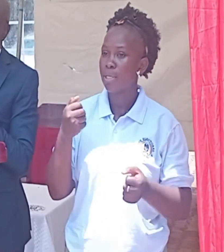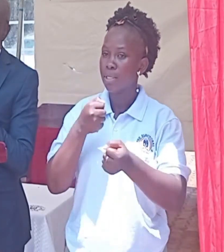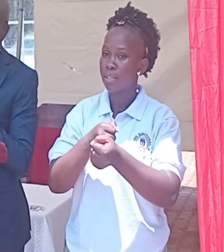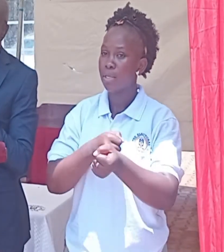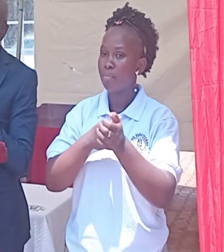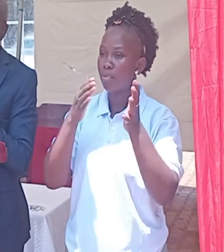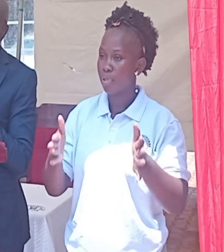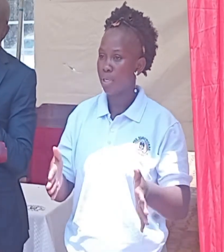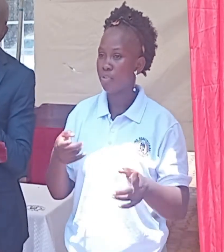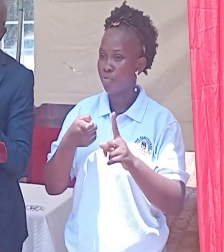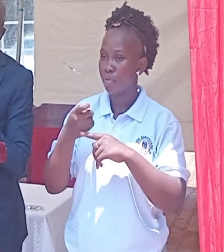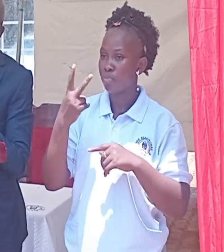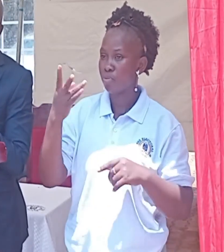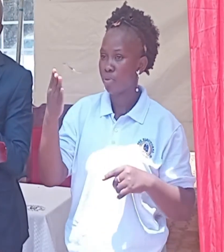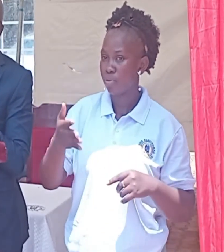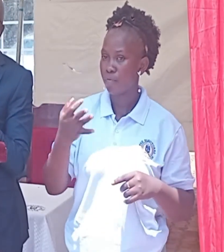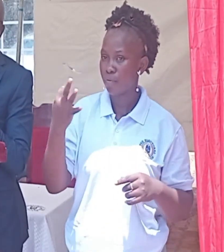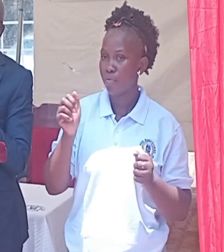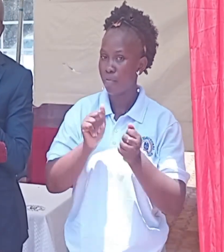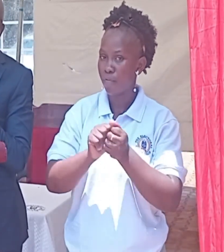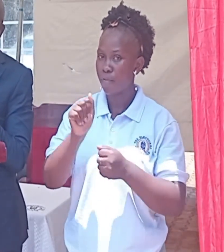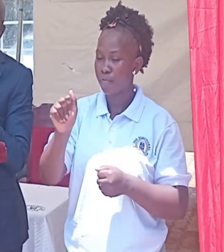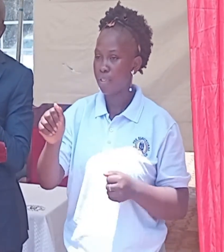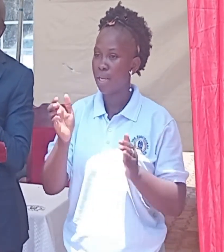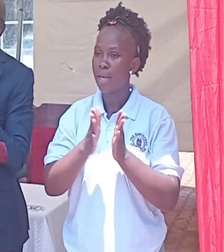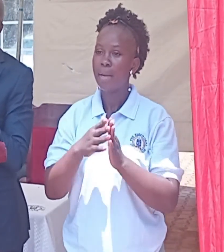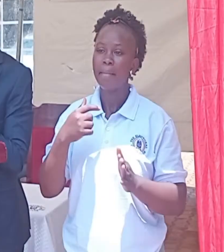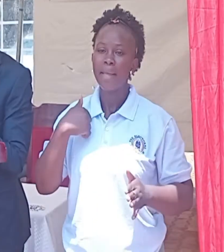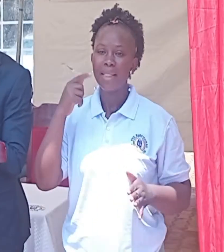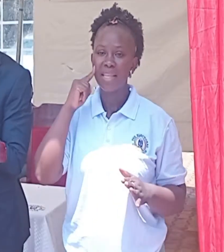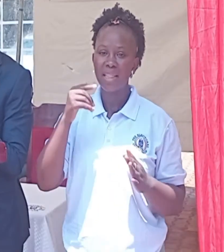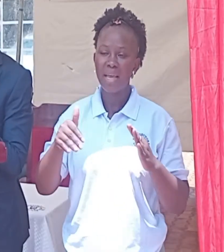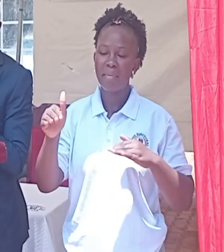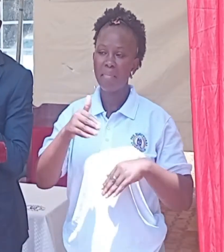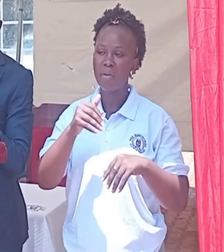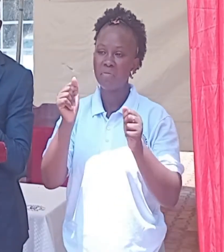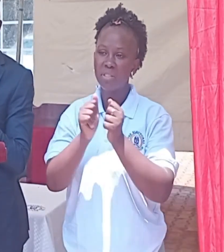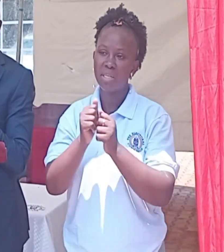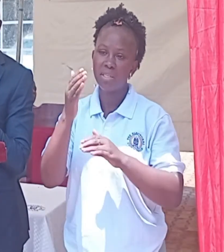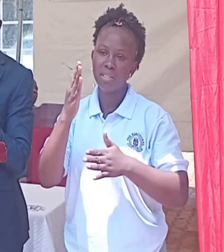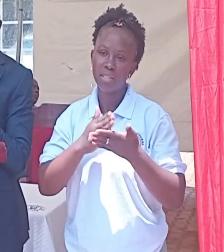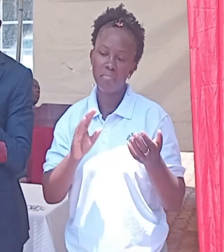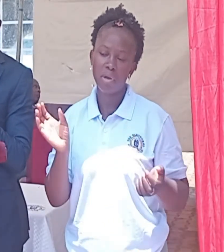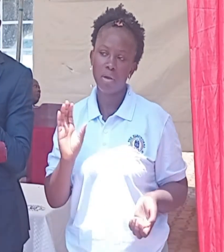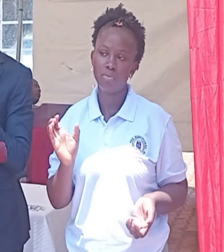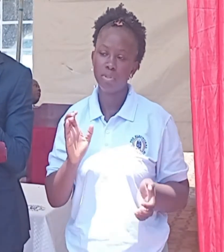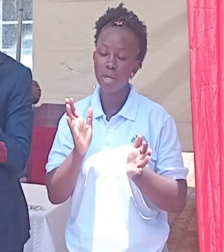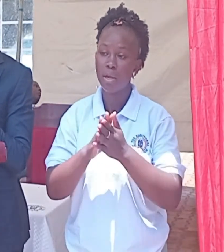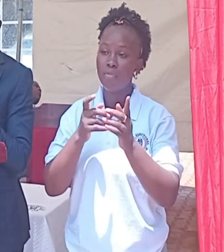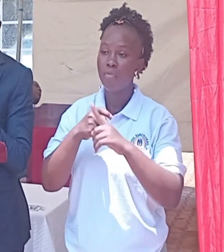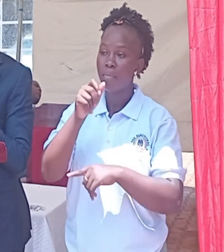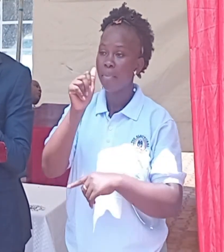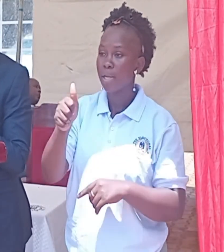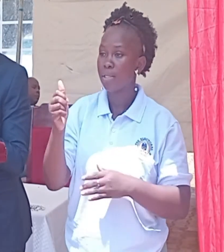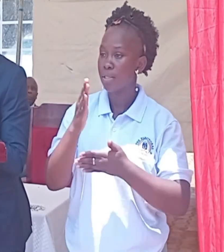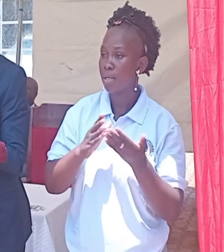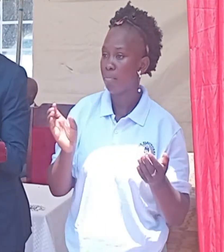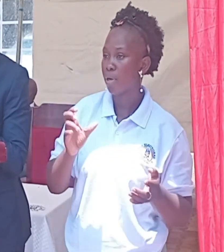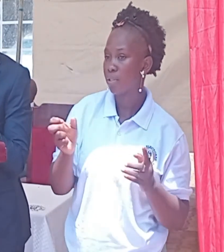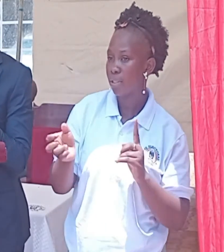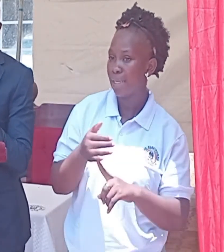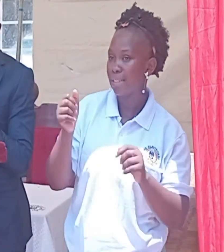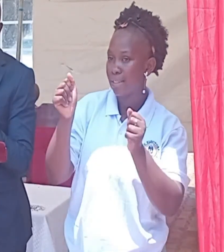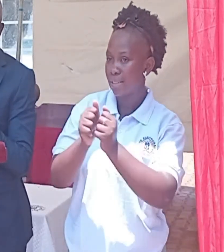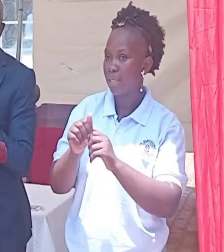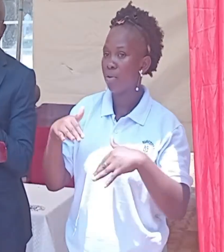supporters from 2/3 of the 15. And I think those are about 10 sub-counties. And from each sub-county you get 10